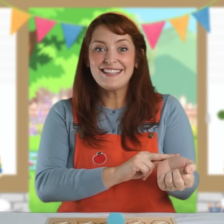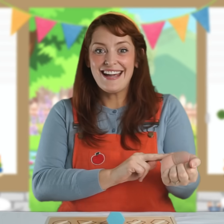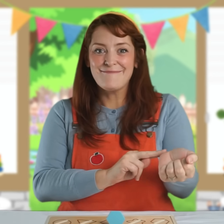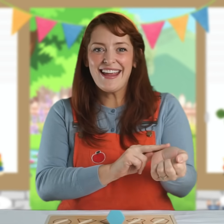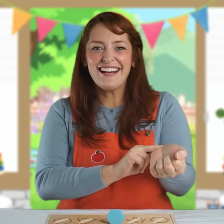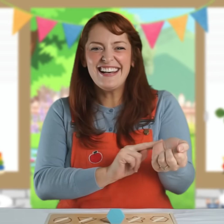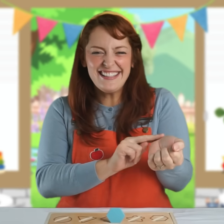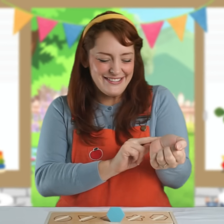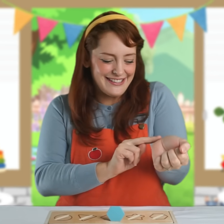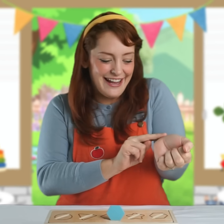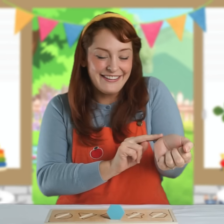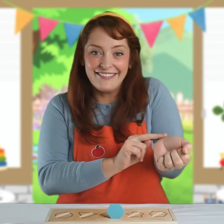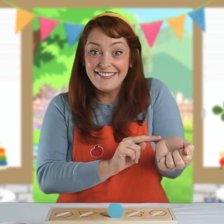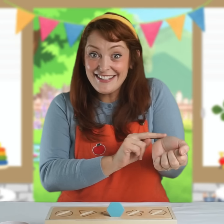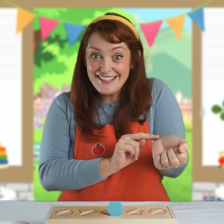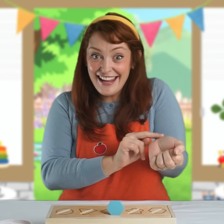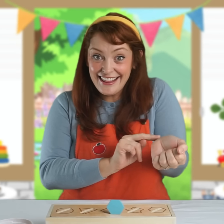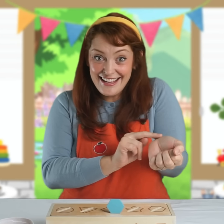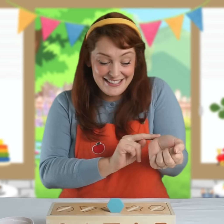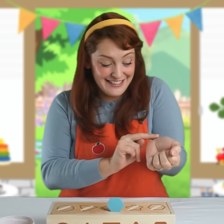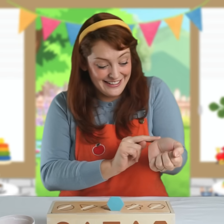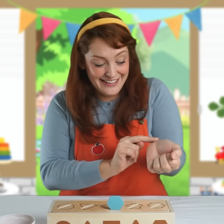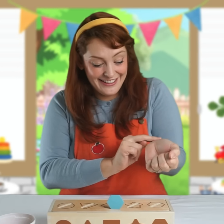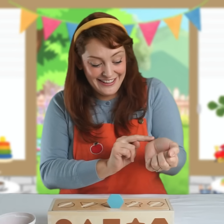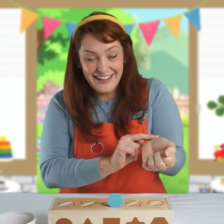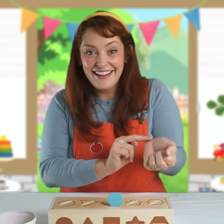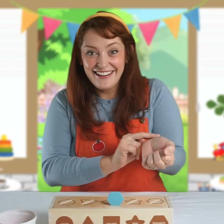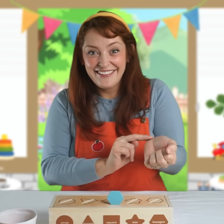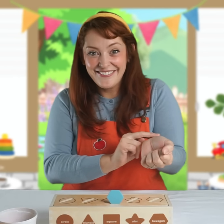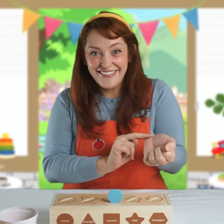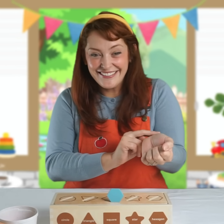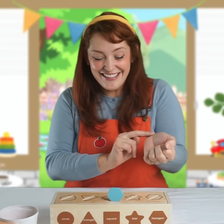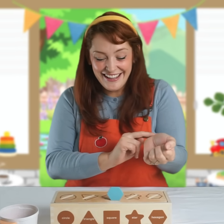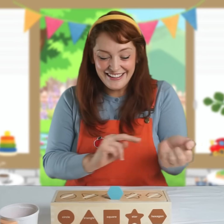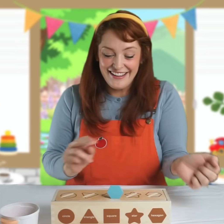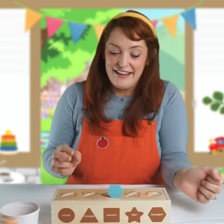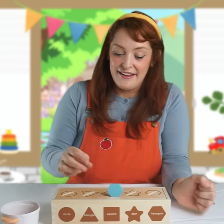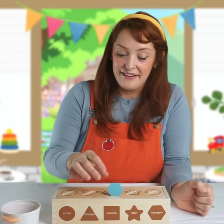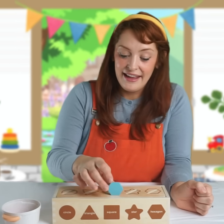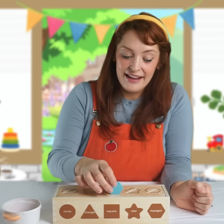and make a little circle, just like this. Well